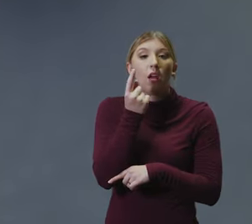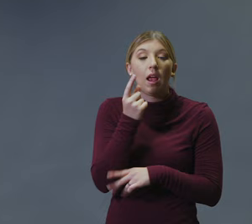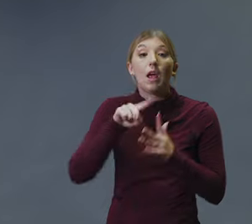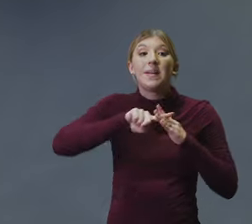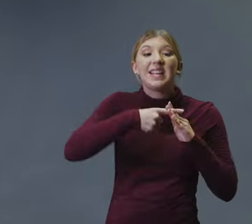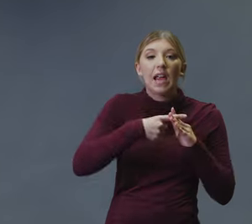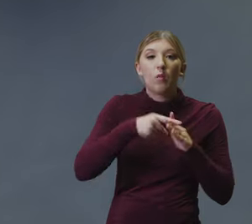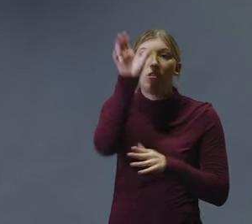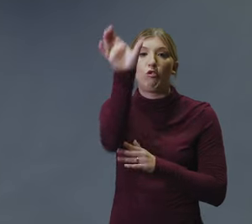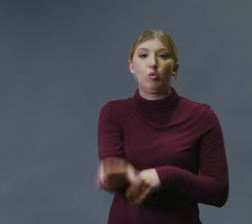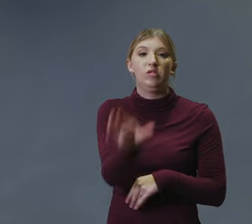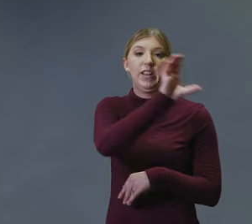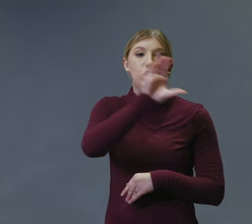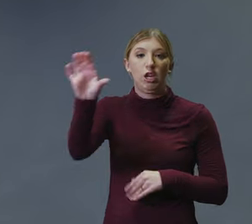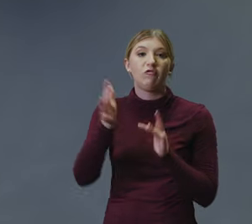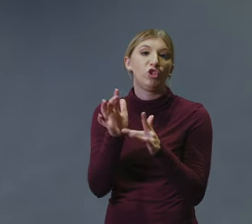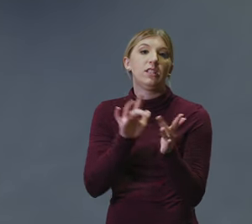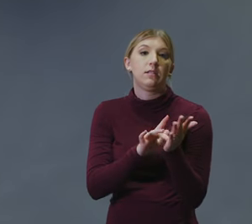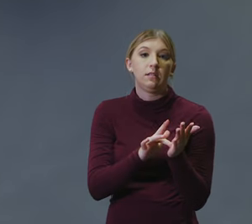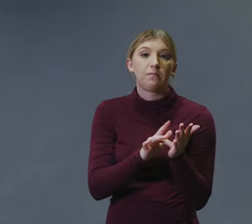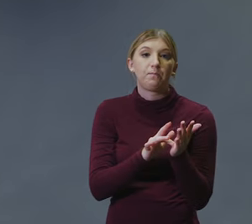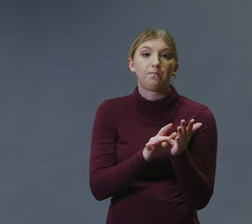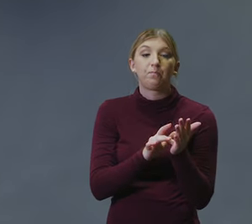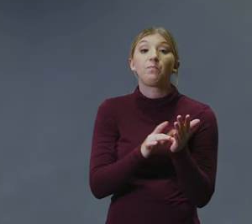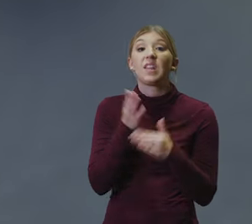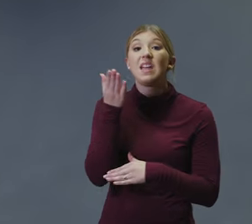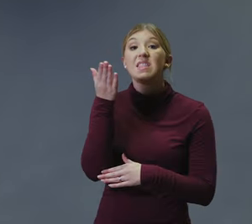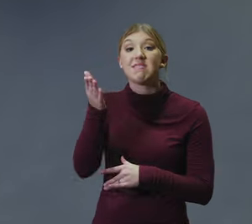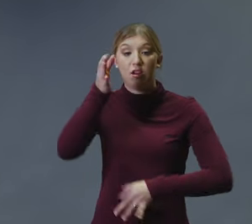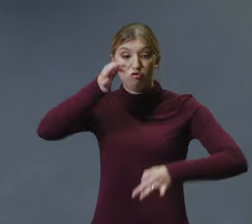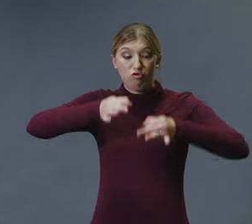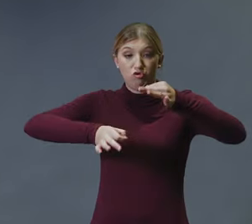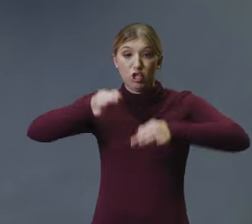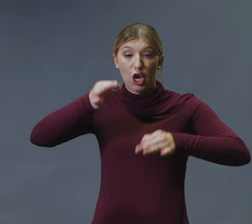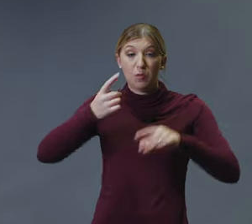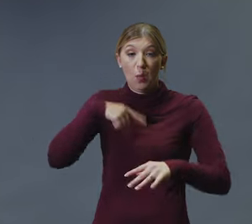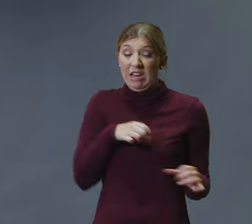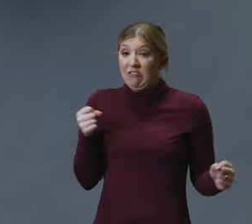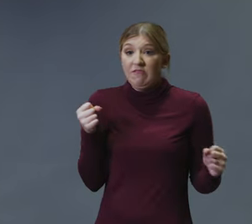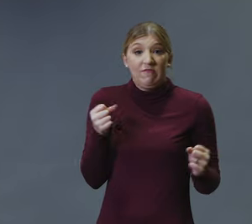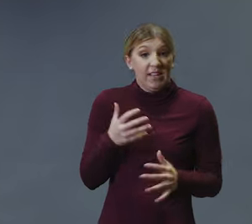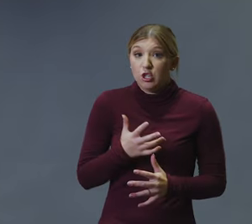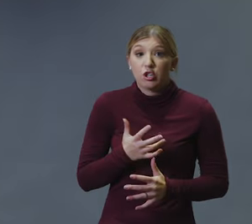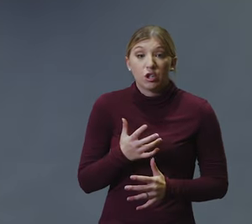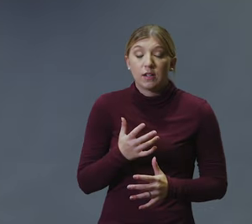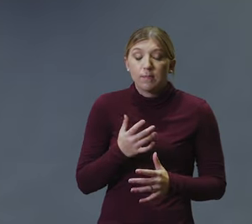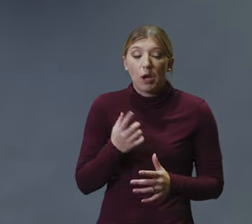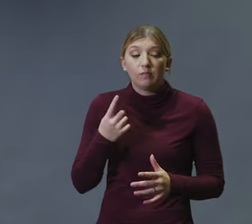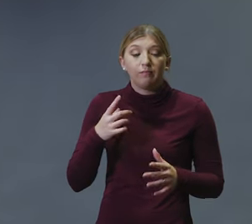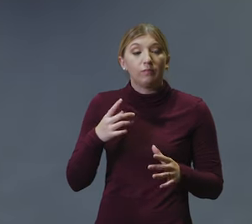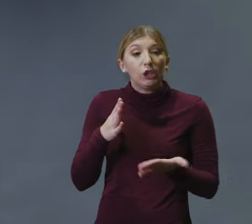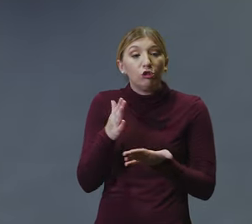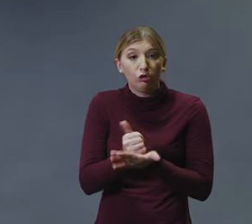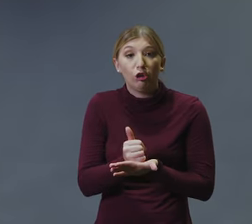with the crucifixion of Jesus. You see, there the judgment that we feared and we rightly